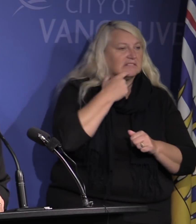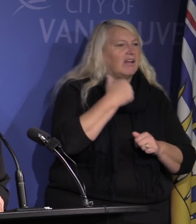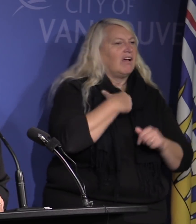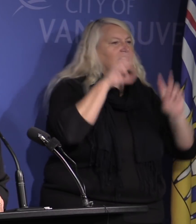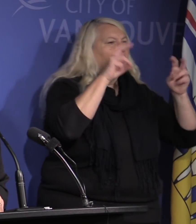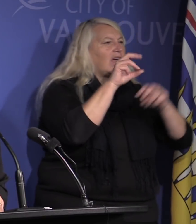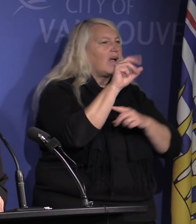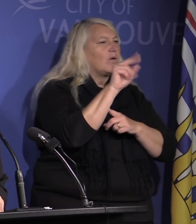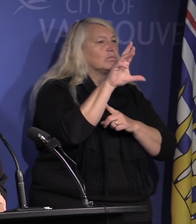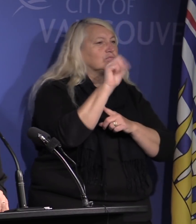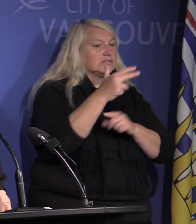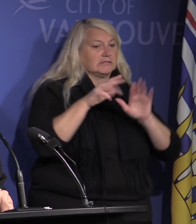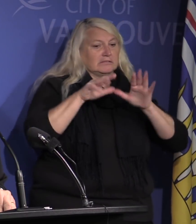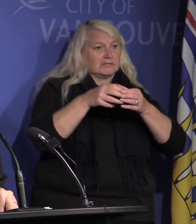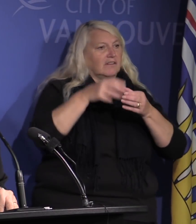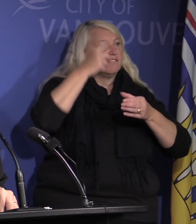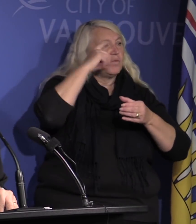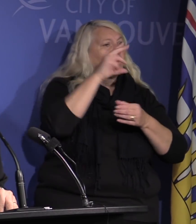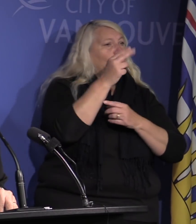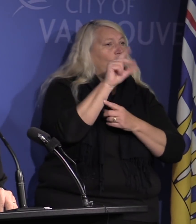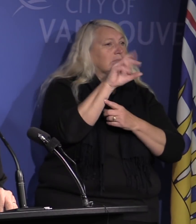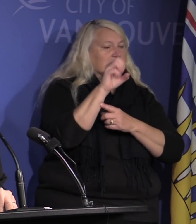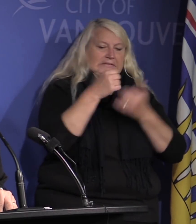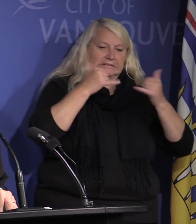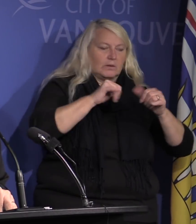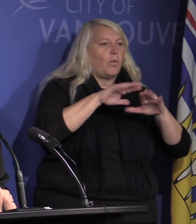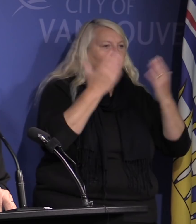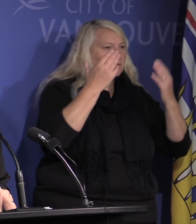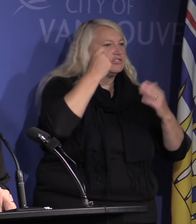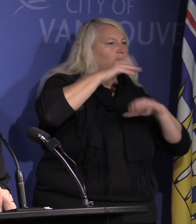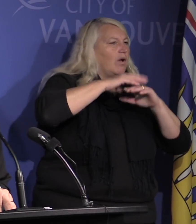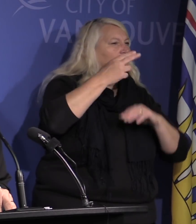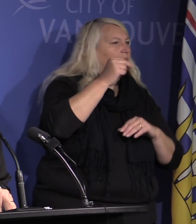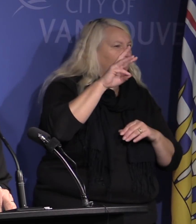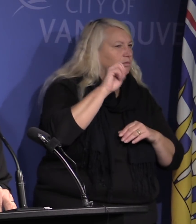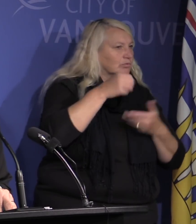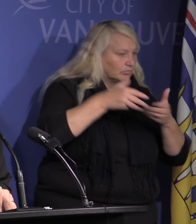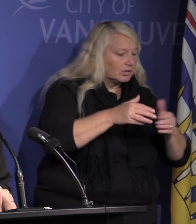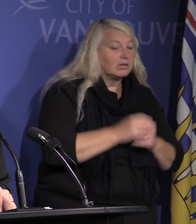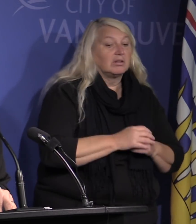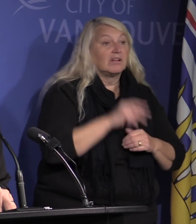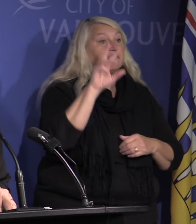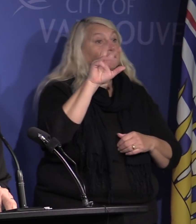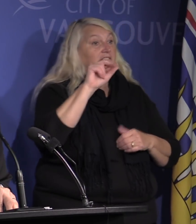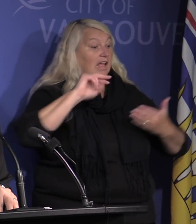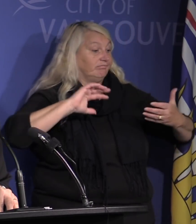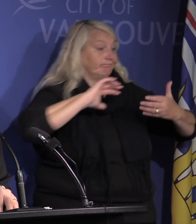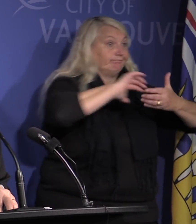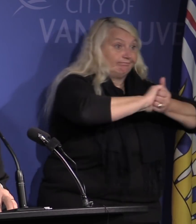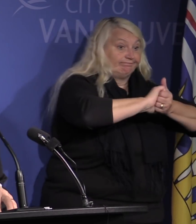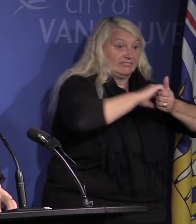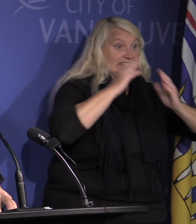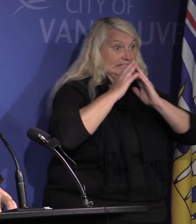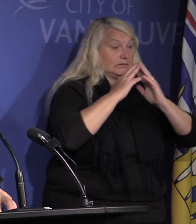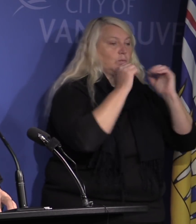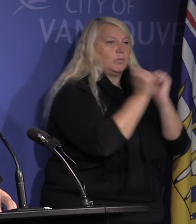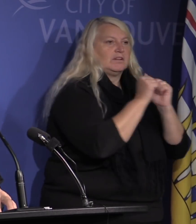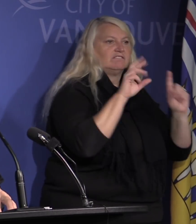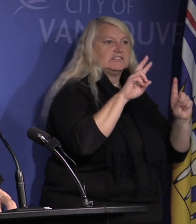Office remains open as an essential service on Powell Street. The city has partnered with Vancouver Coastal Health and BC Housing